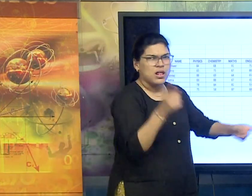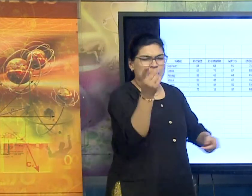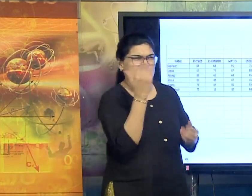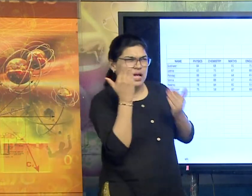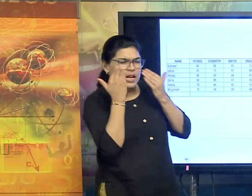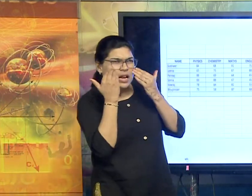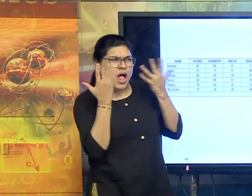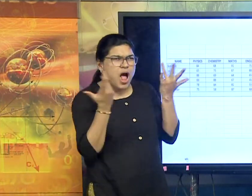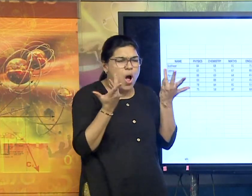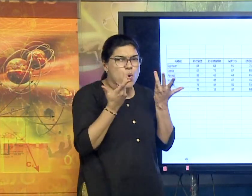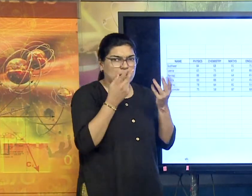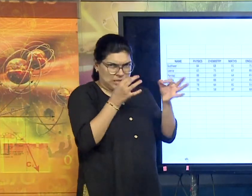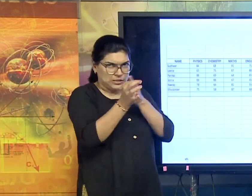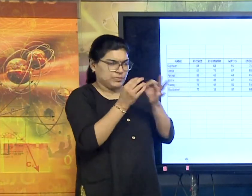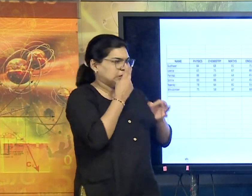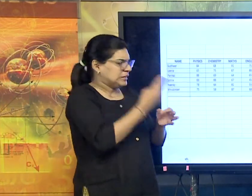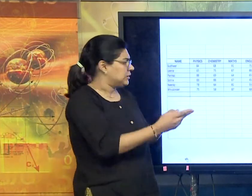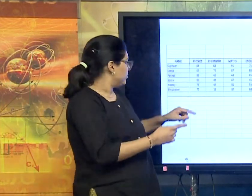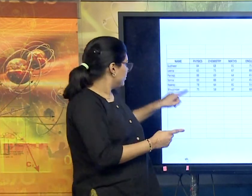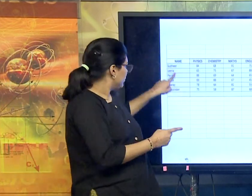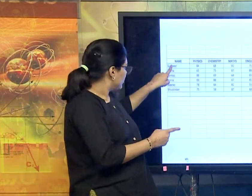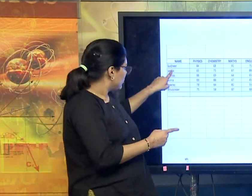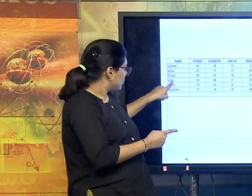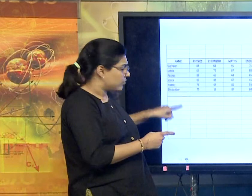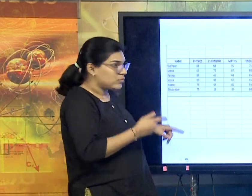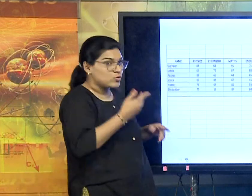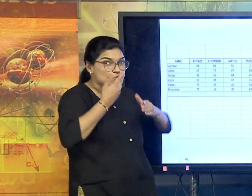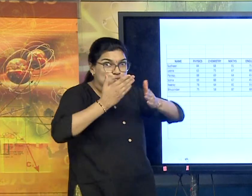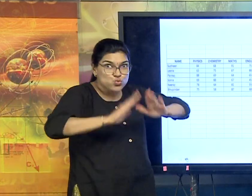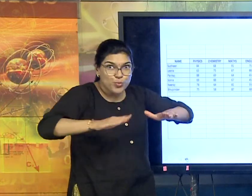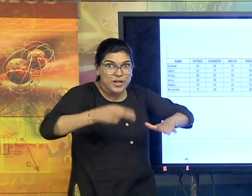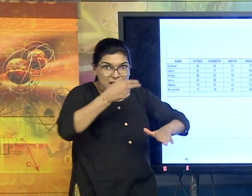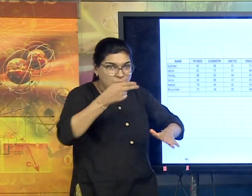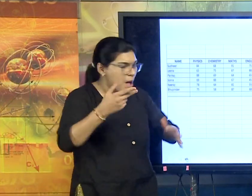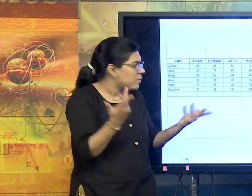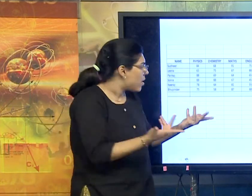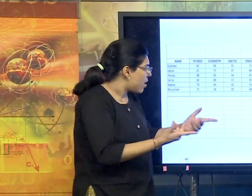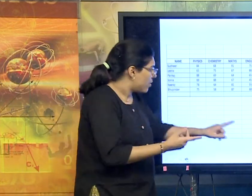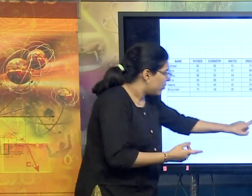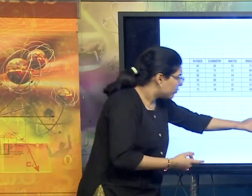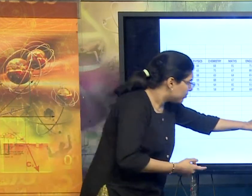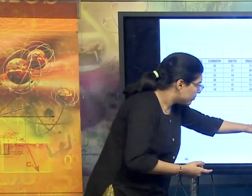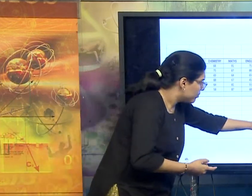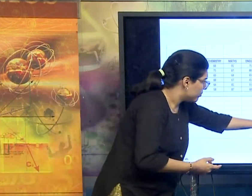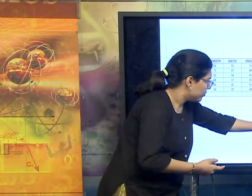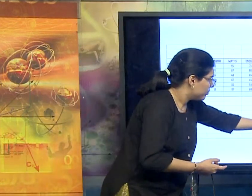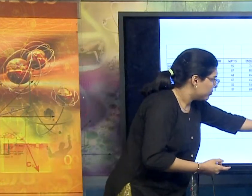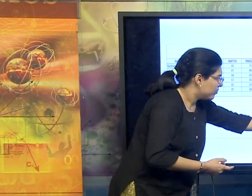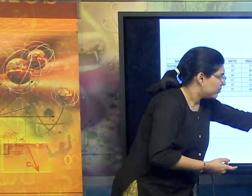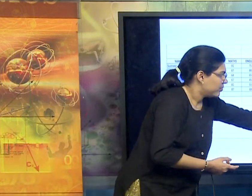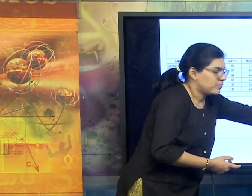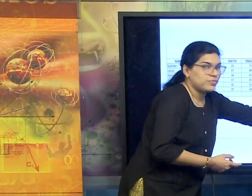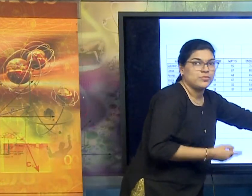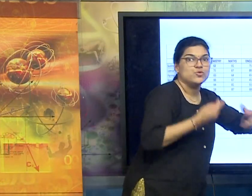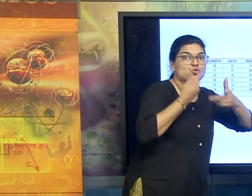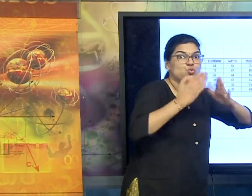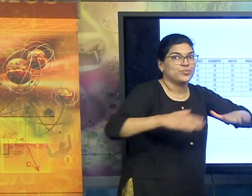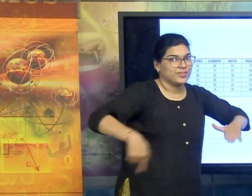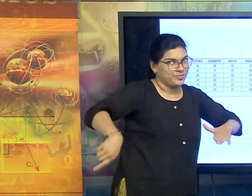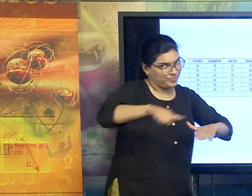that chart, you can easily find that same content in the